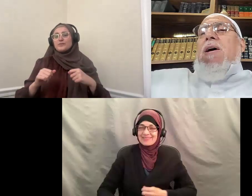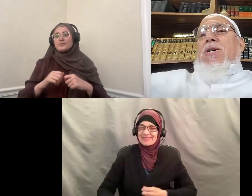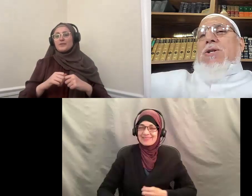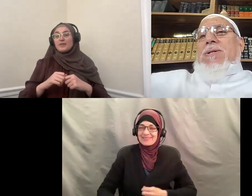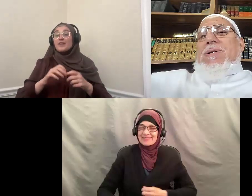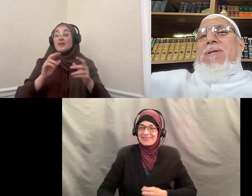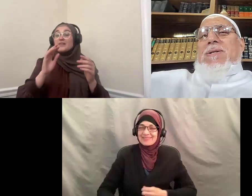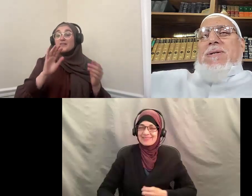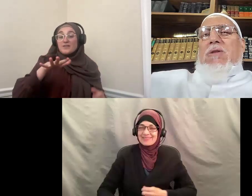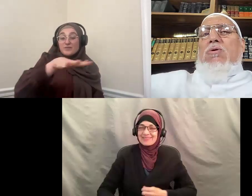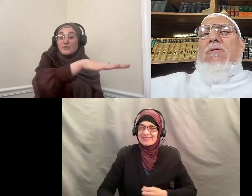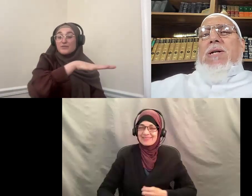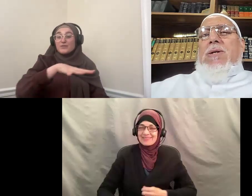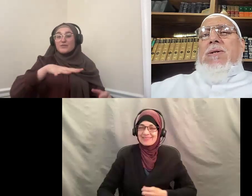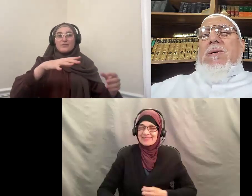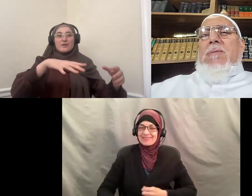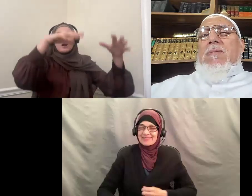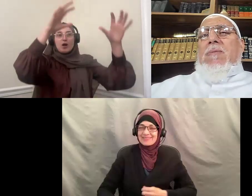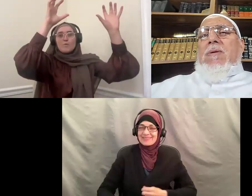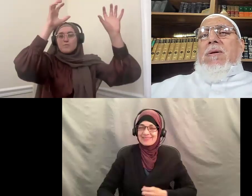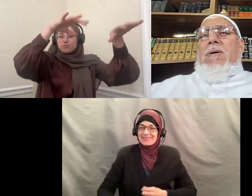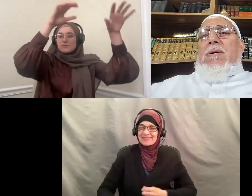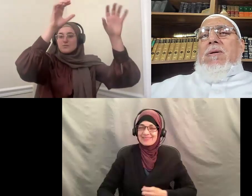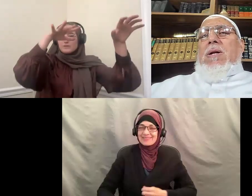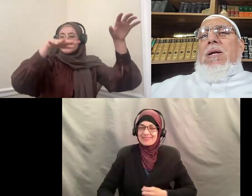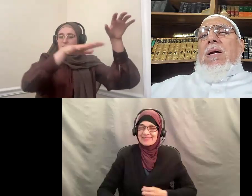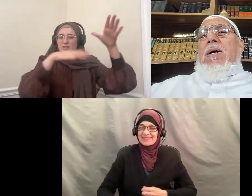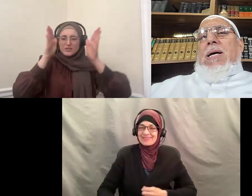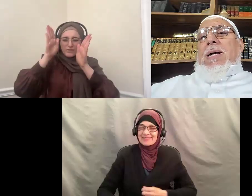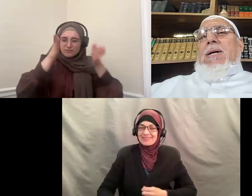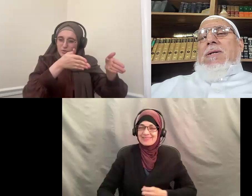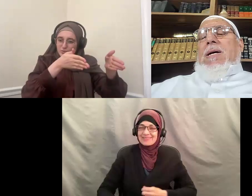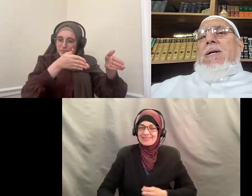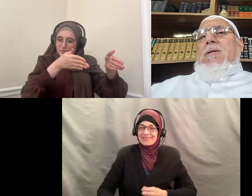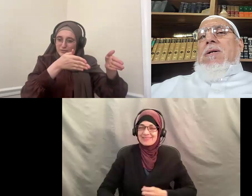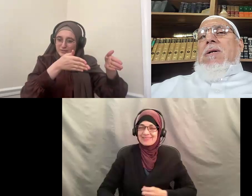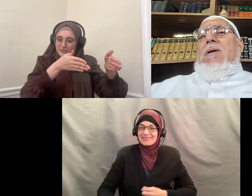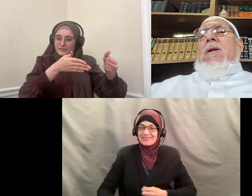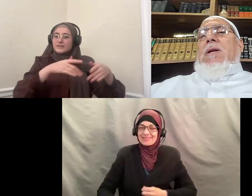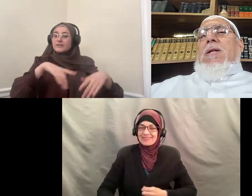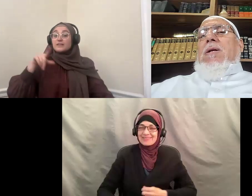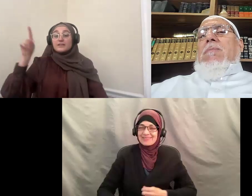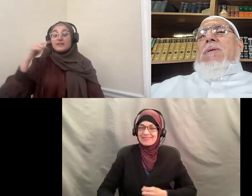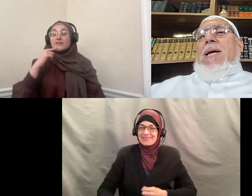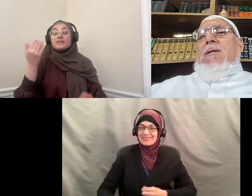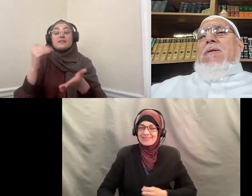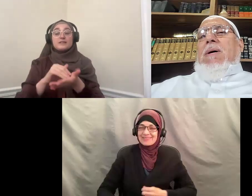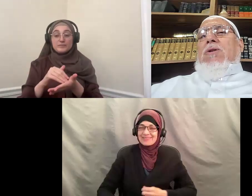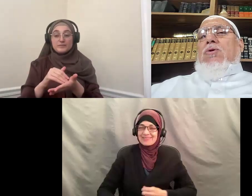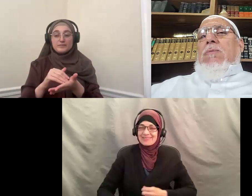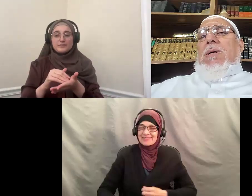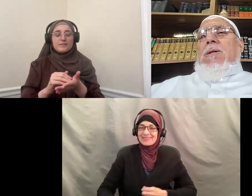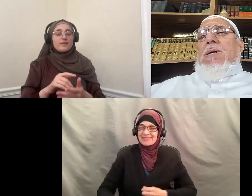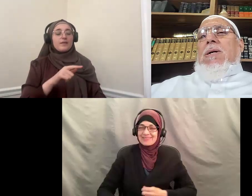the villages, the two villages. Then Allah again says, let them taste